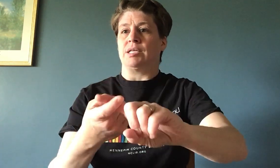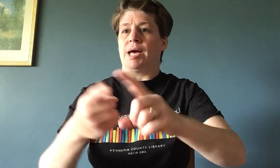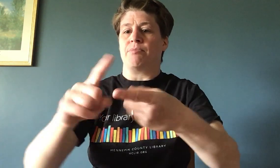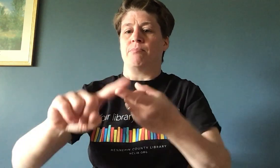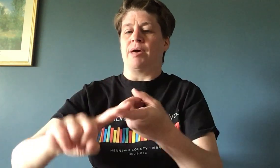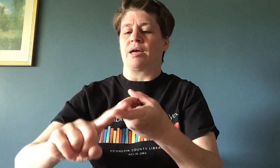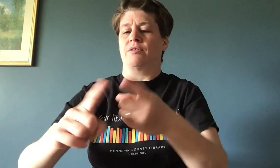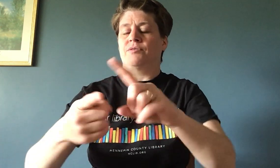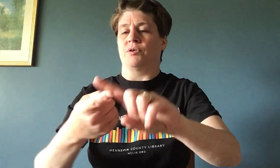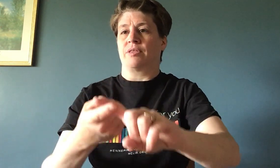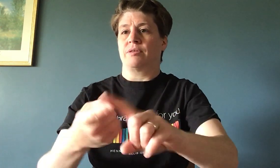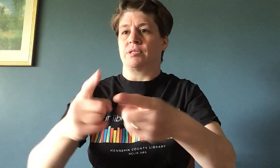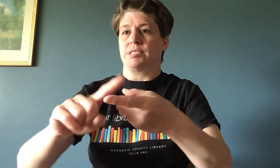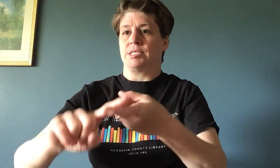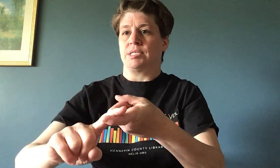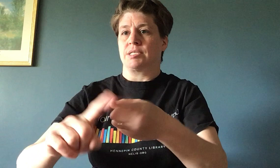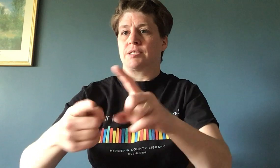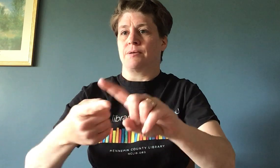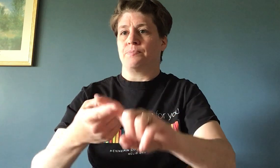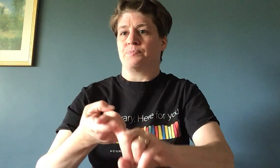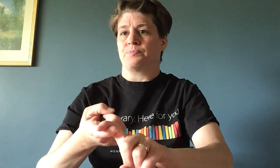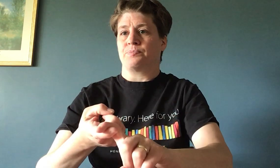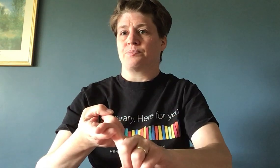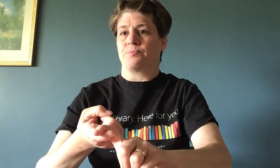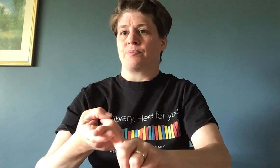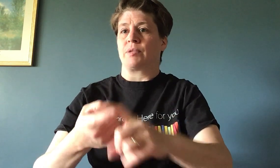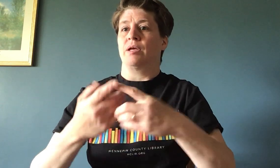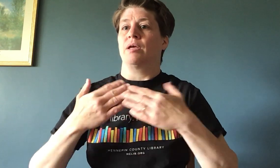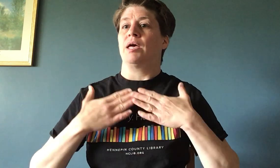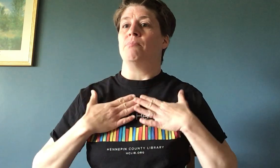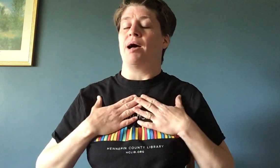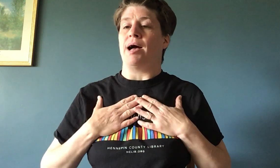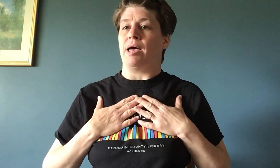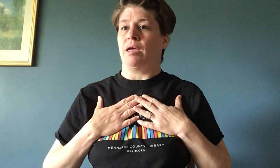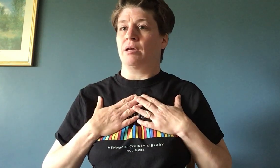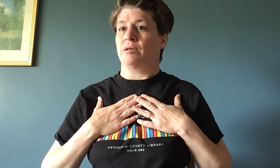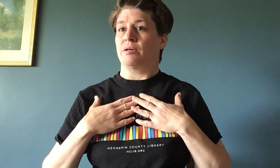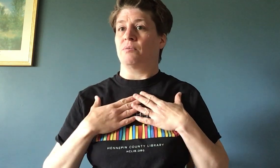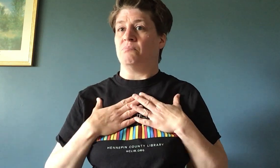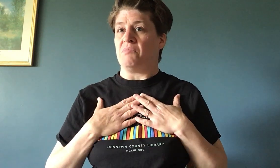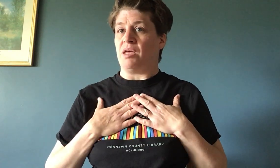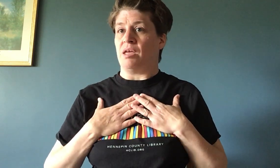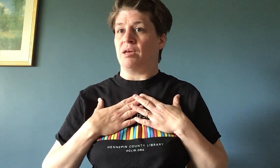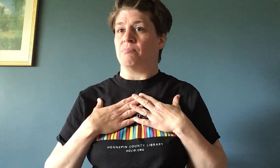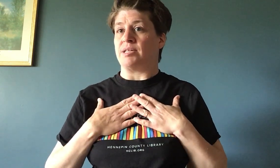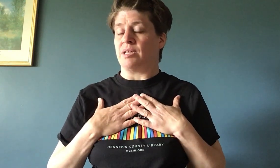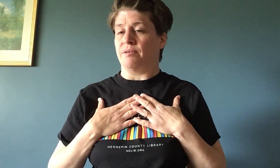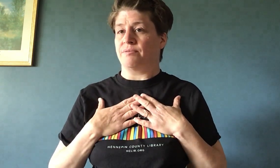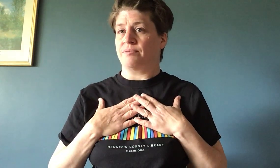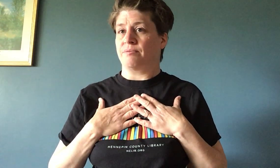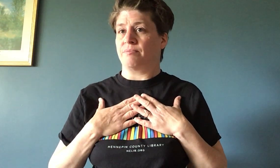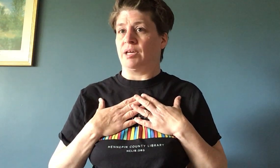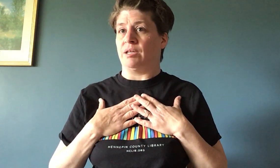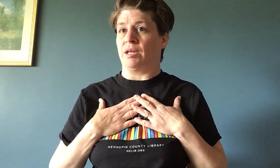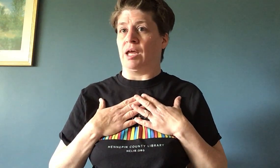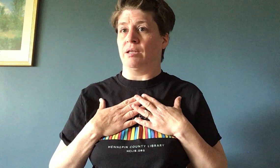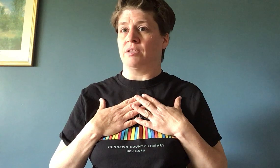tap them back and forth, such as this. And my, me, myself, I indicate this